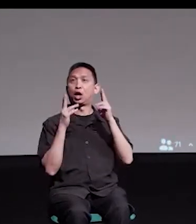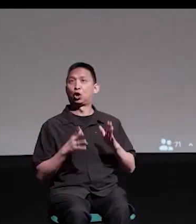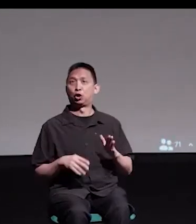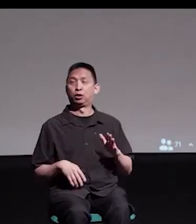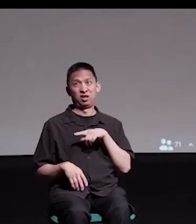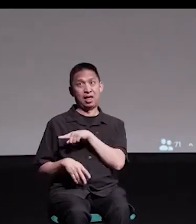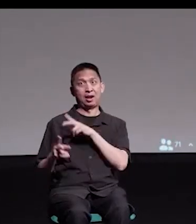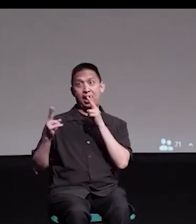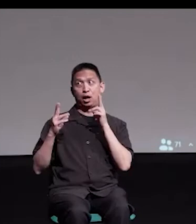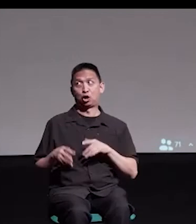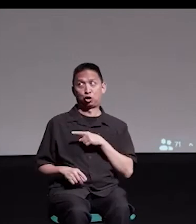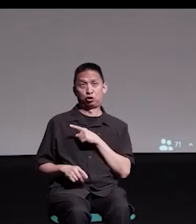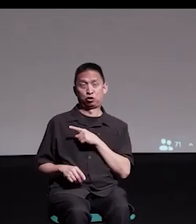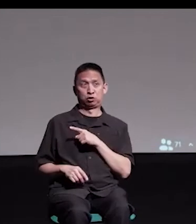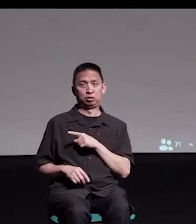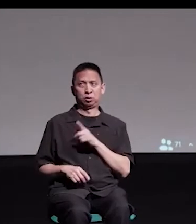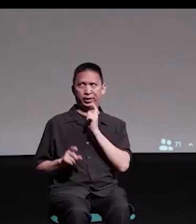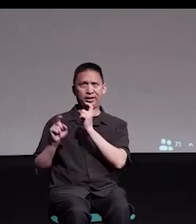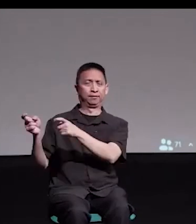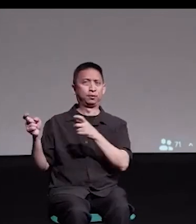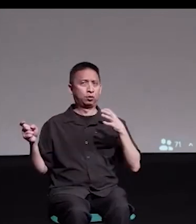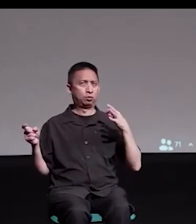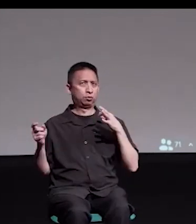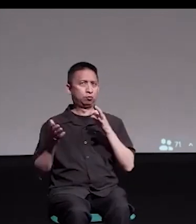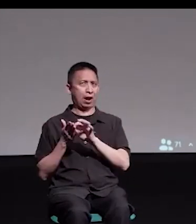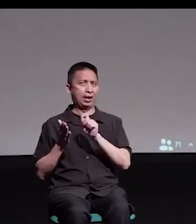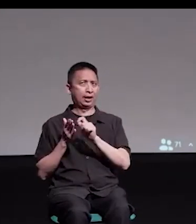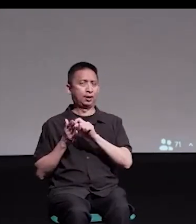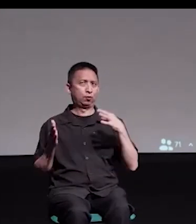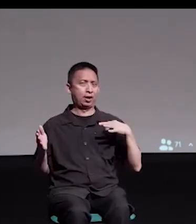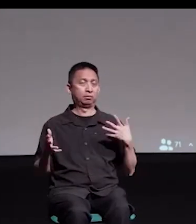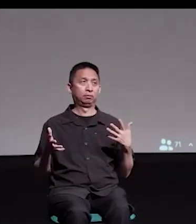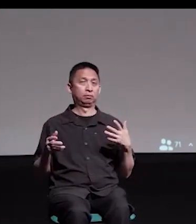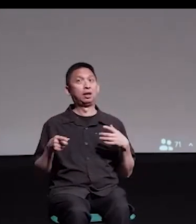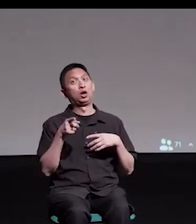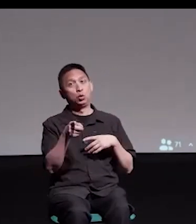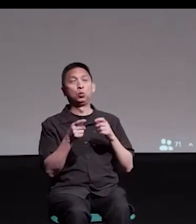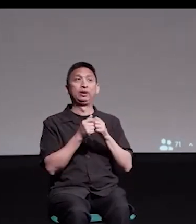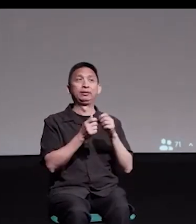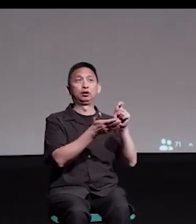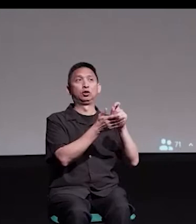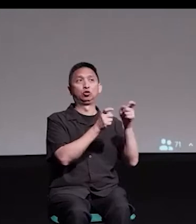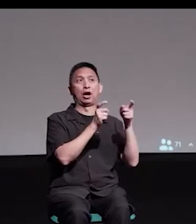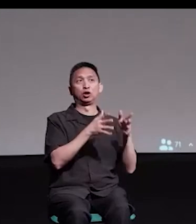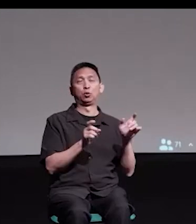that editor then, I mean, it's a question between you and your director at that point,